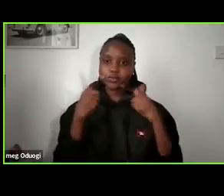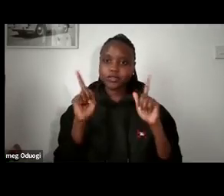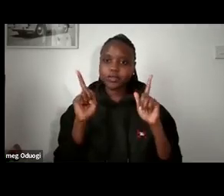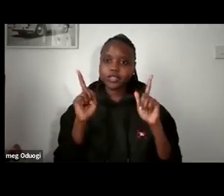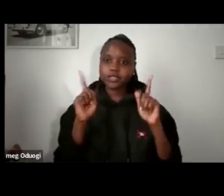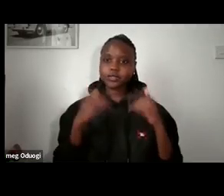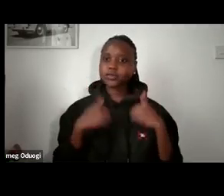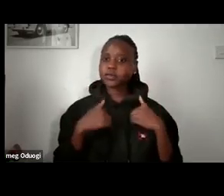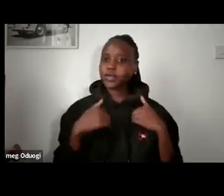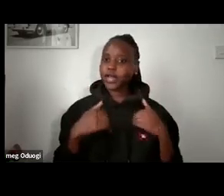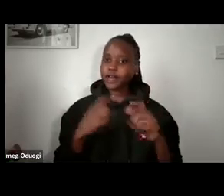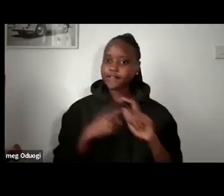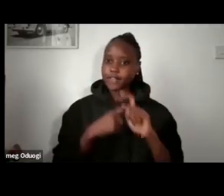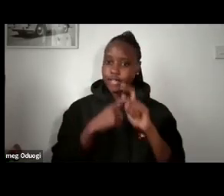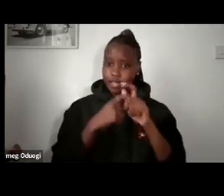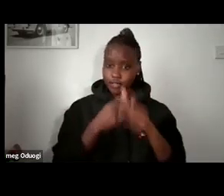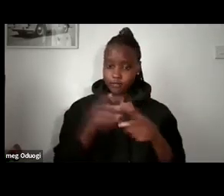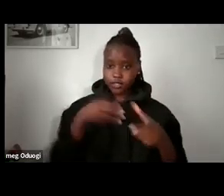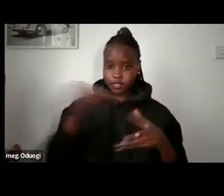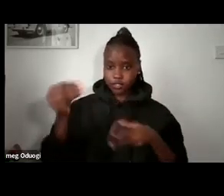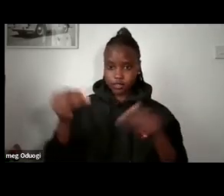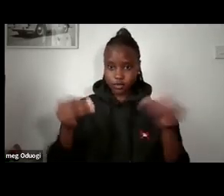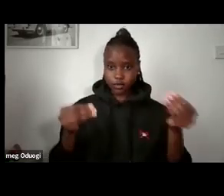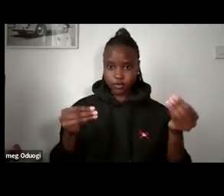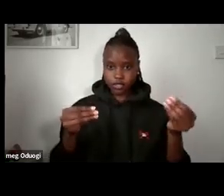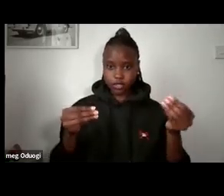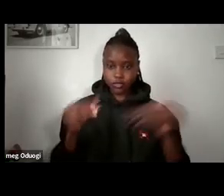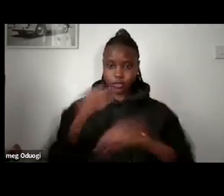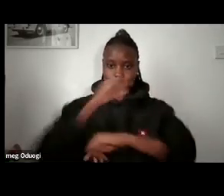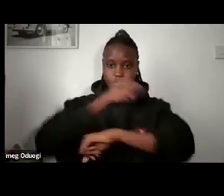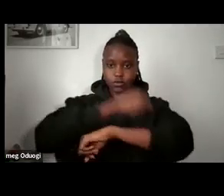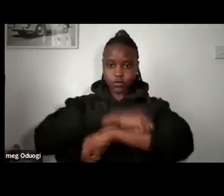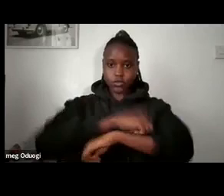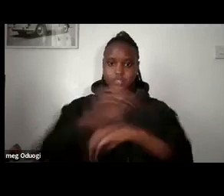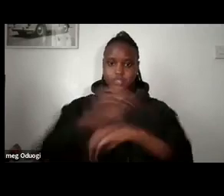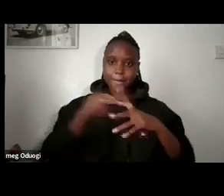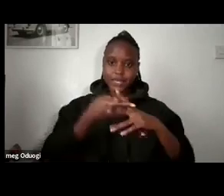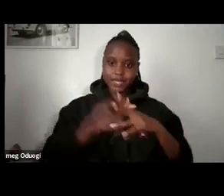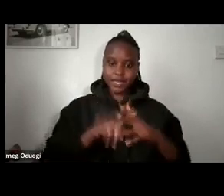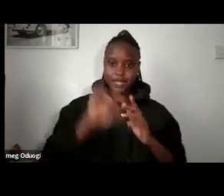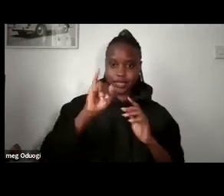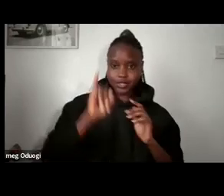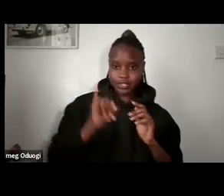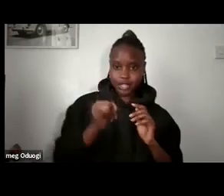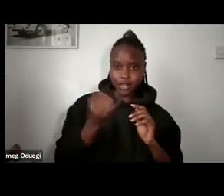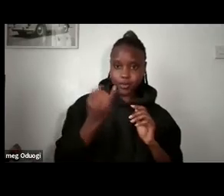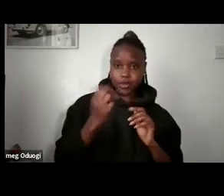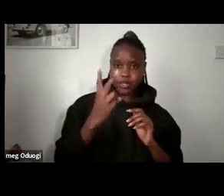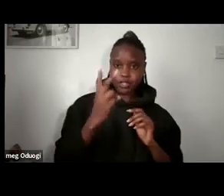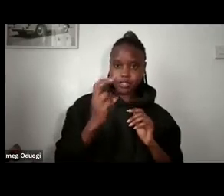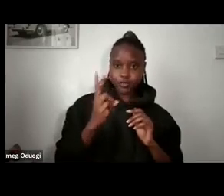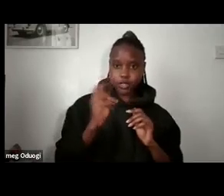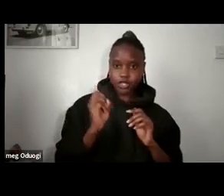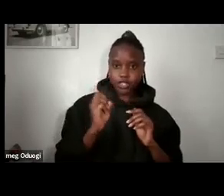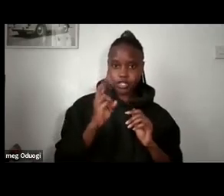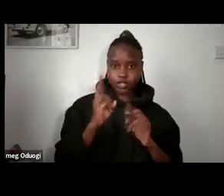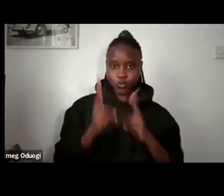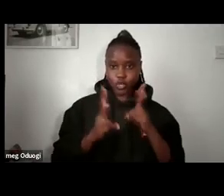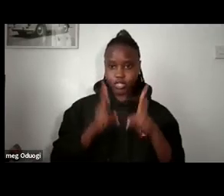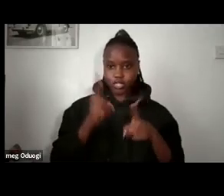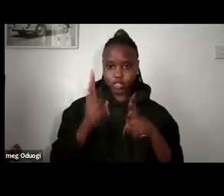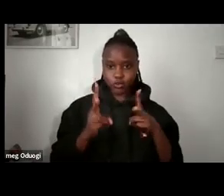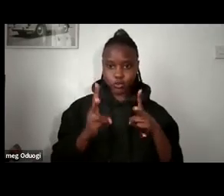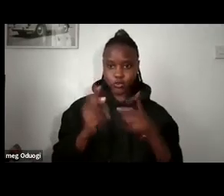the gifts distributed to the schools beginning January 2022. So expect a visit from